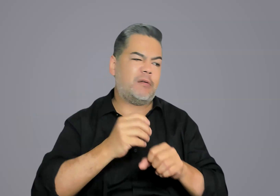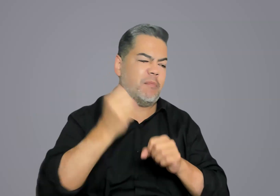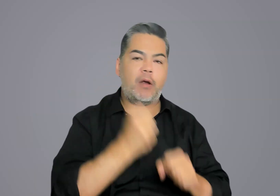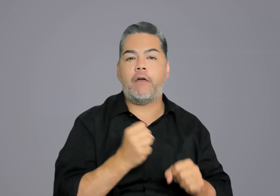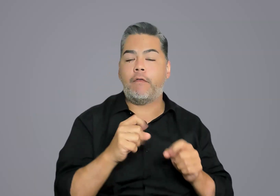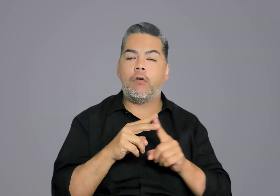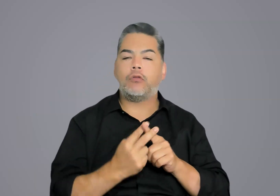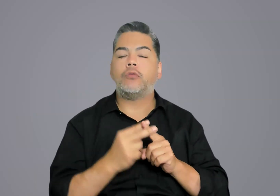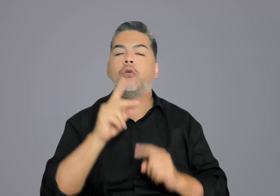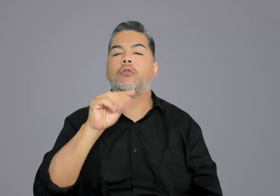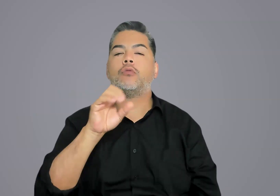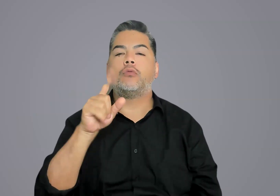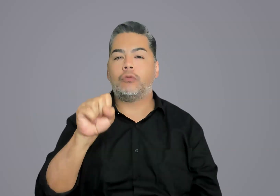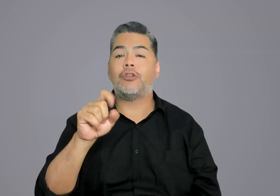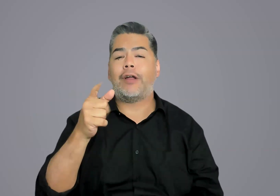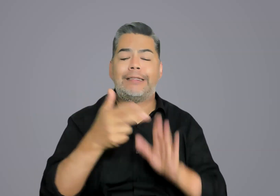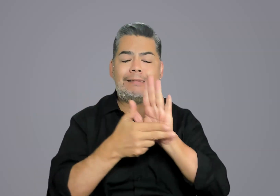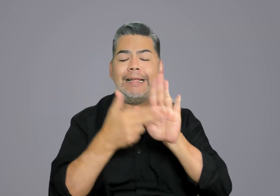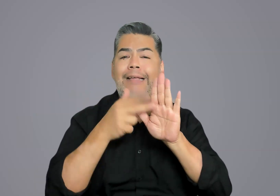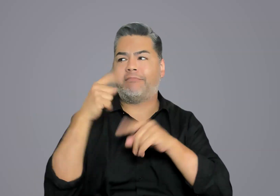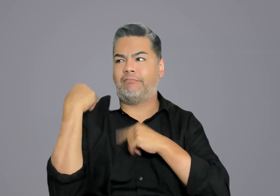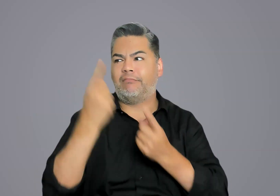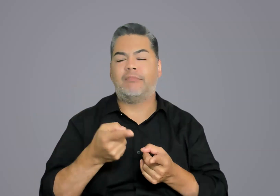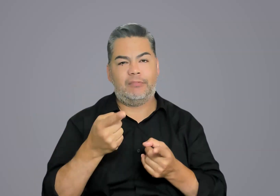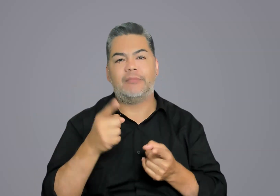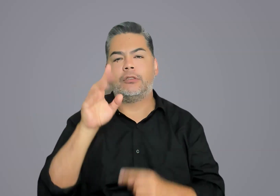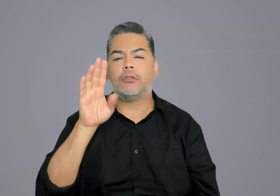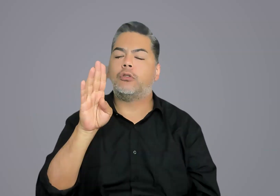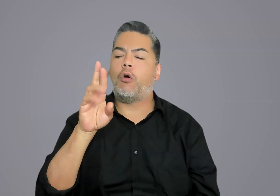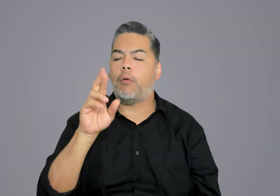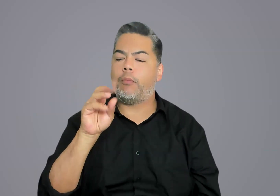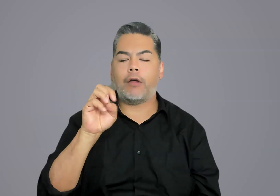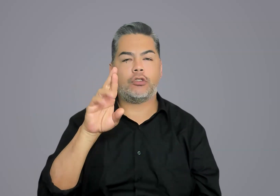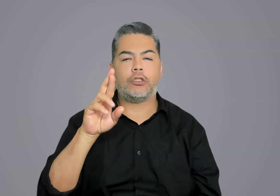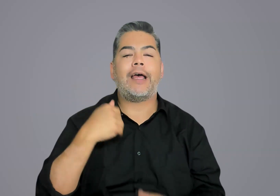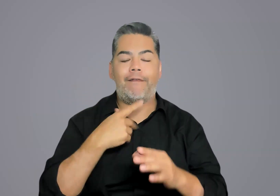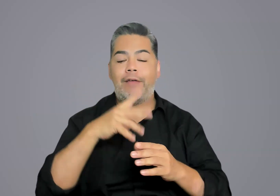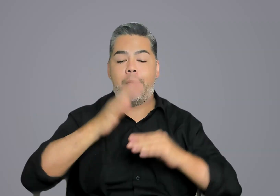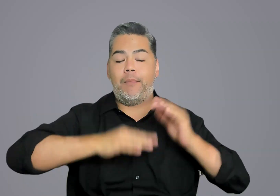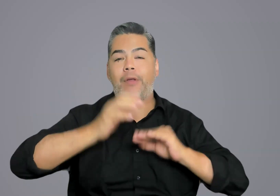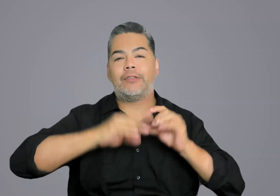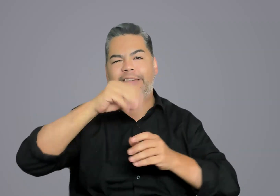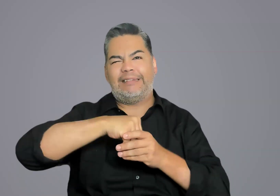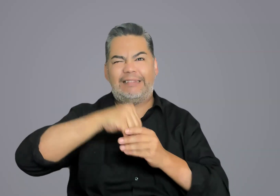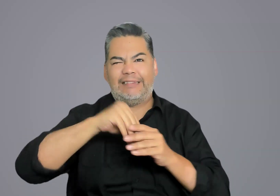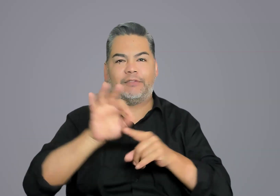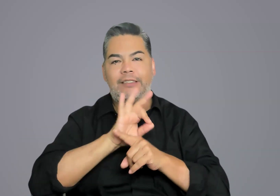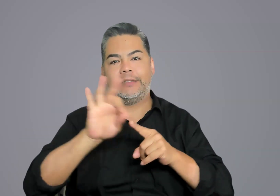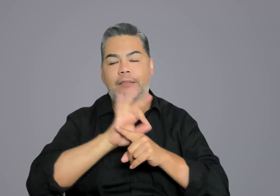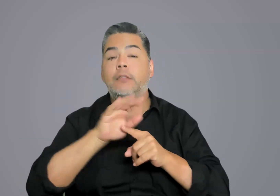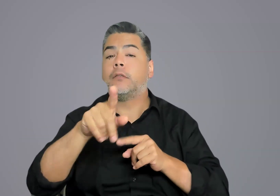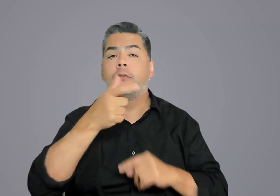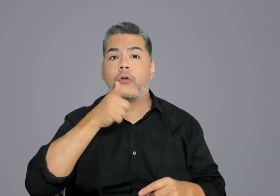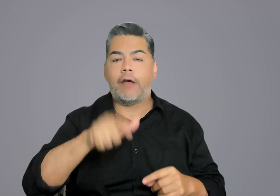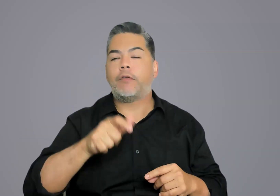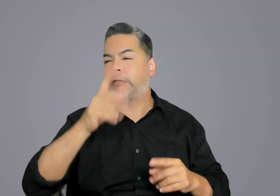semantic tags that have been around for years, so browsers have built-in functionality for them. You don't have to spend your time